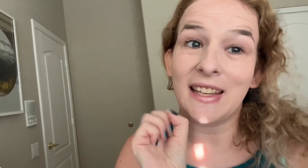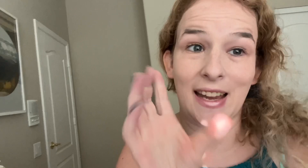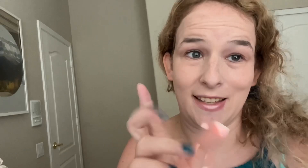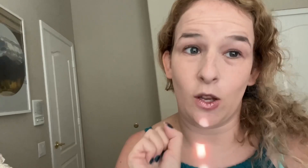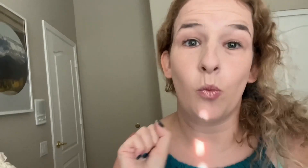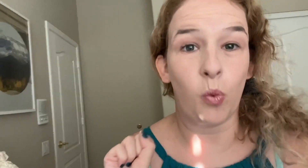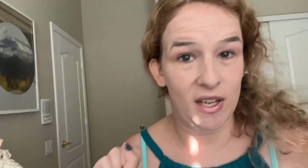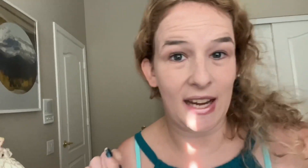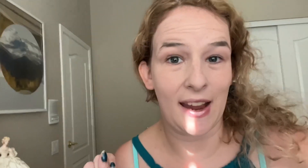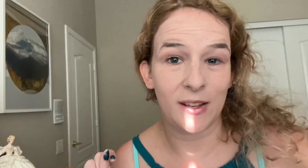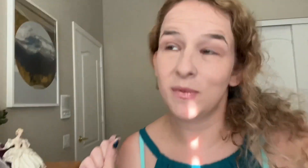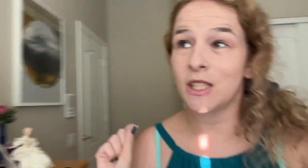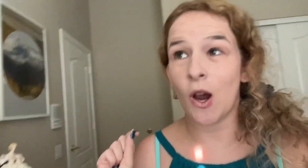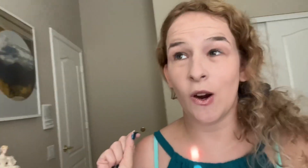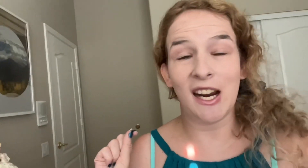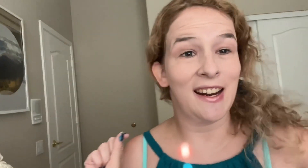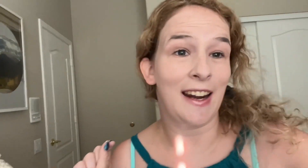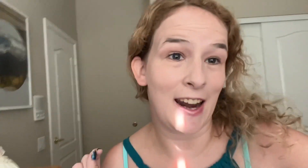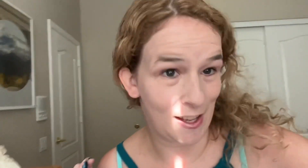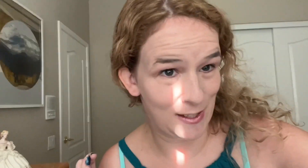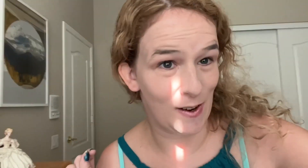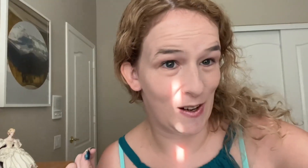Yes, 1K. Sorry, not sorry.